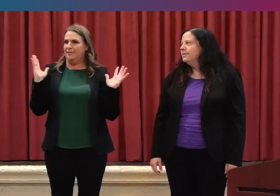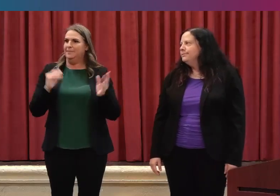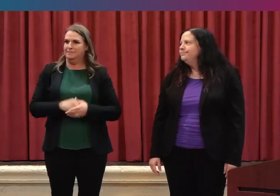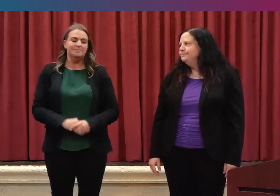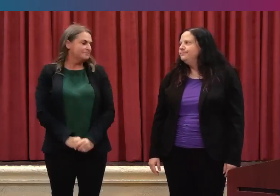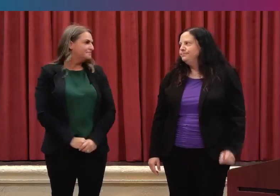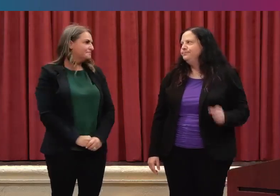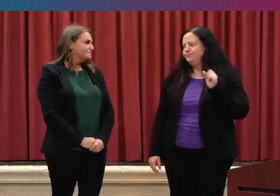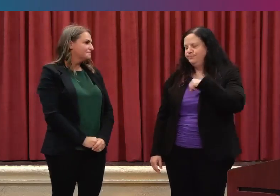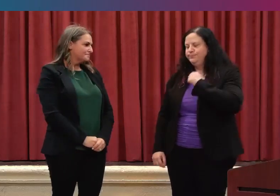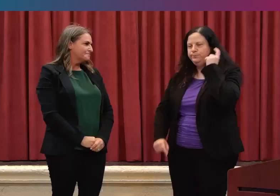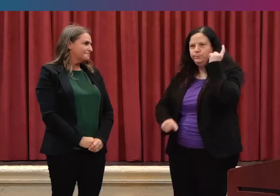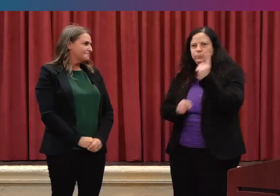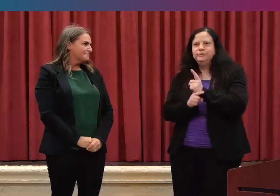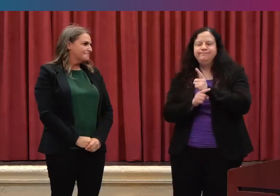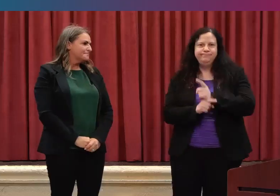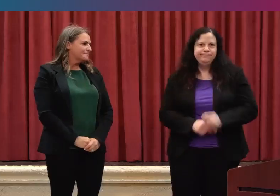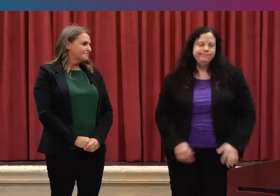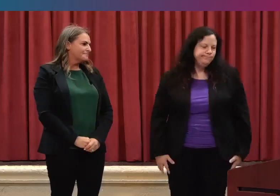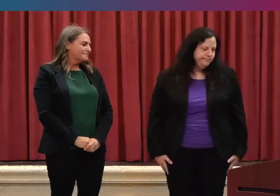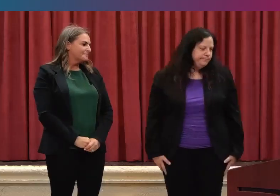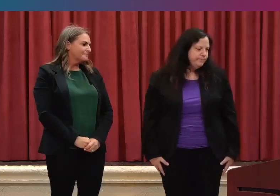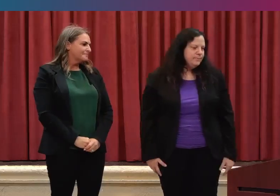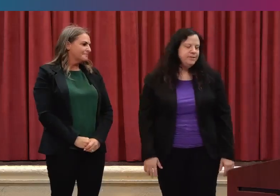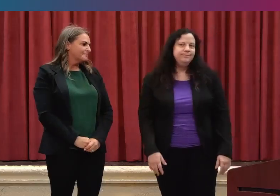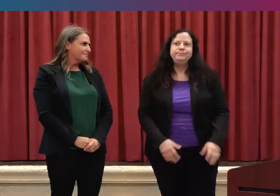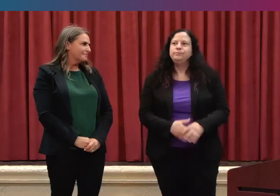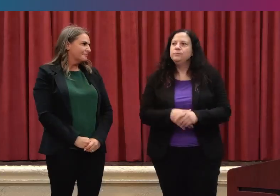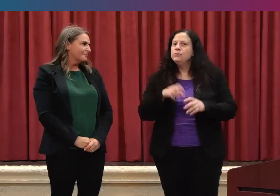interpreting services for you. Right.